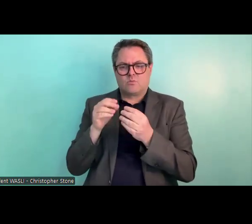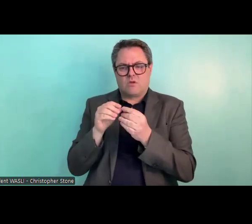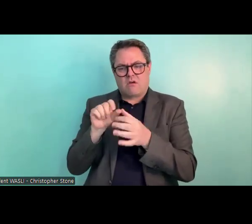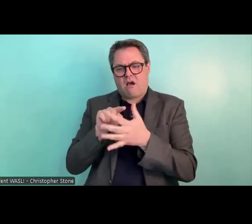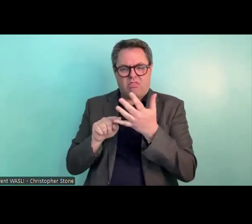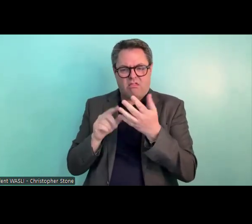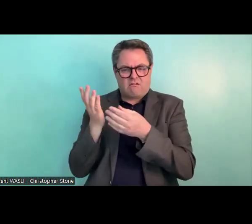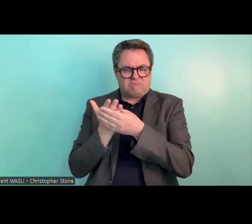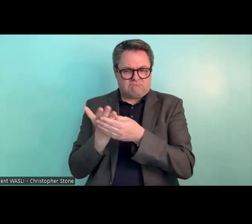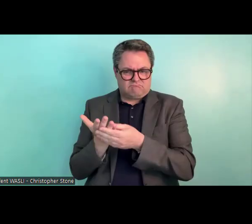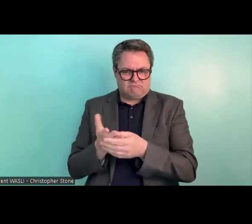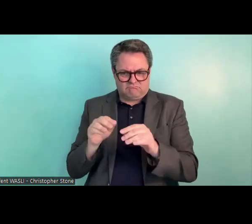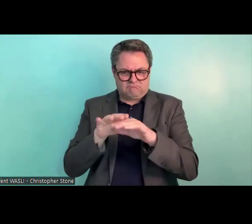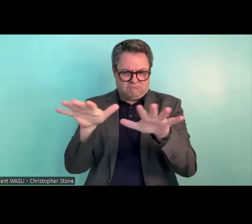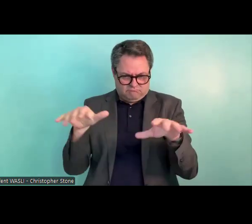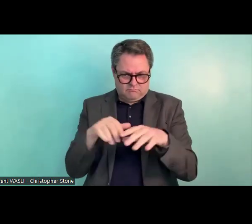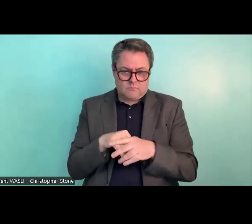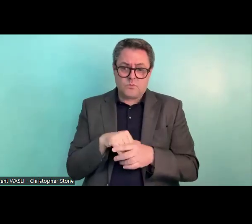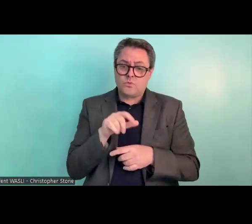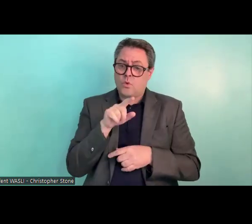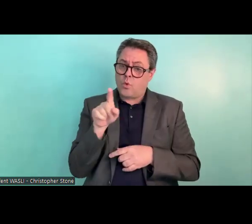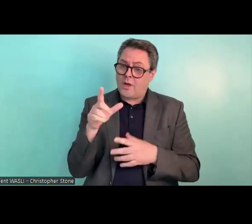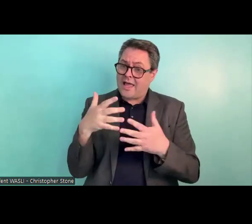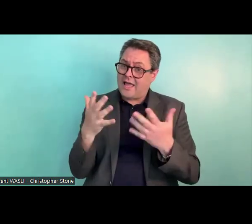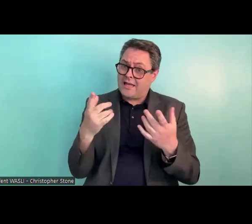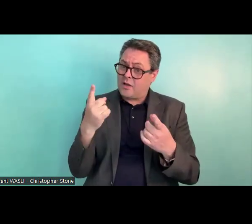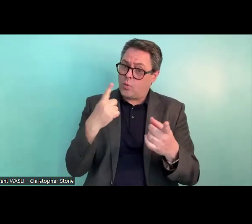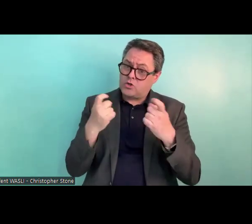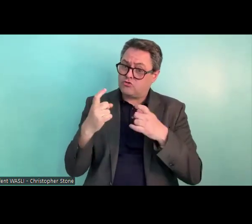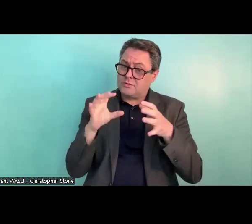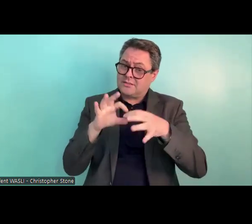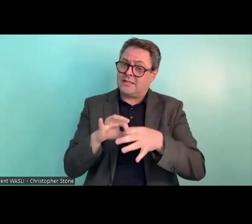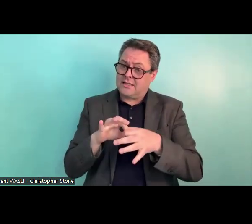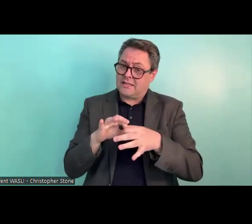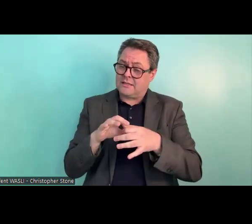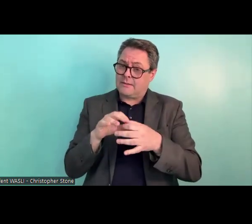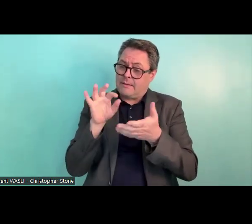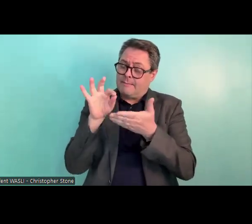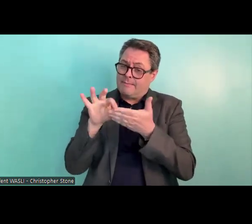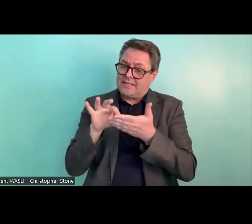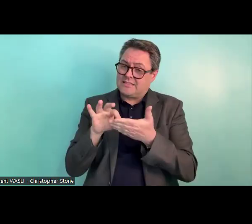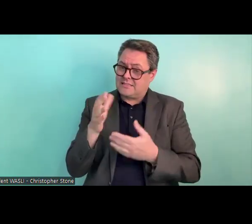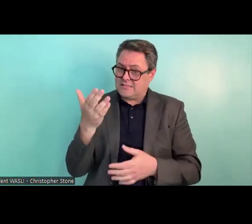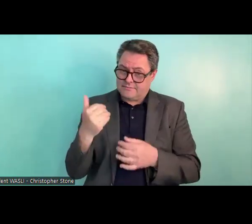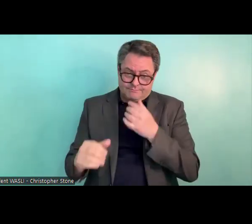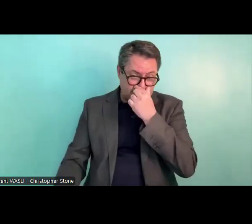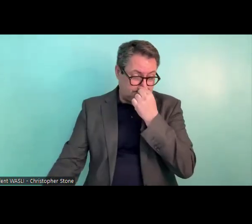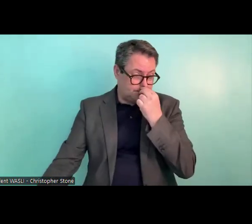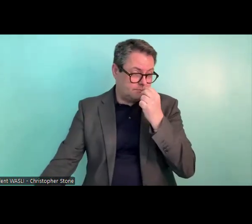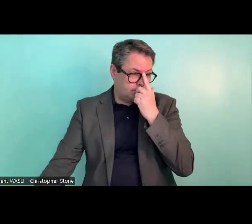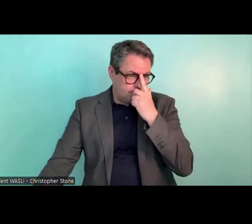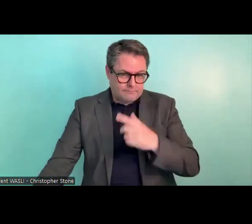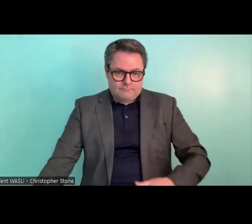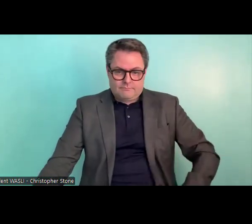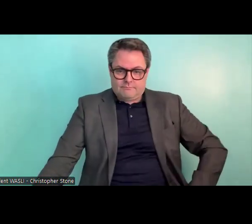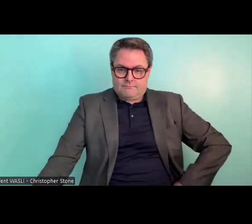Assembly. These have been sent out to national members with the other paperwork from our Secretary Timothy. Are there any questions about the